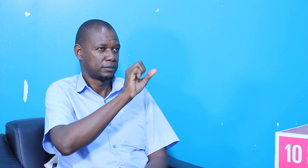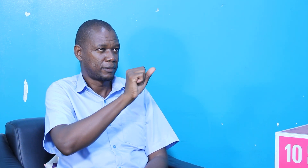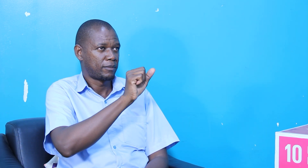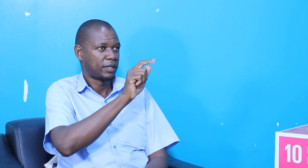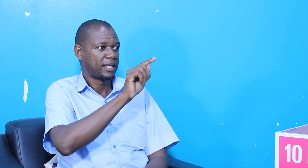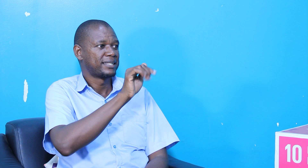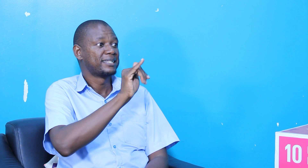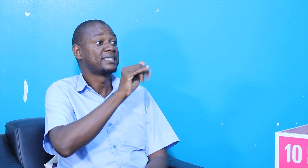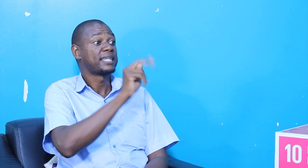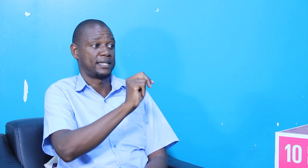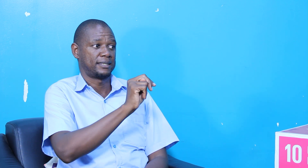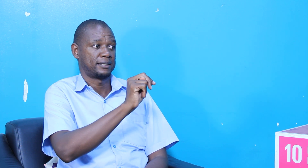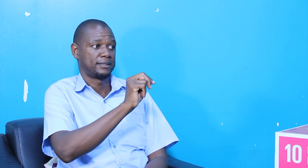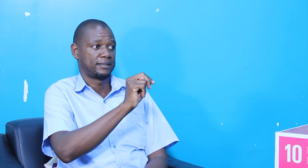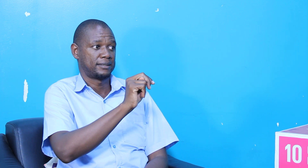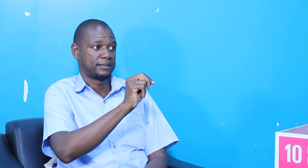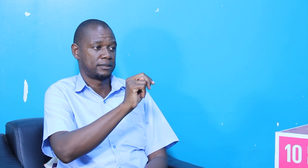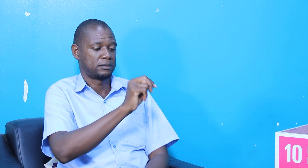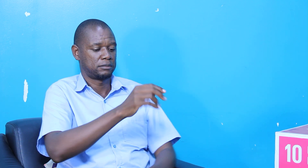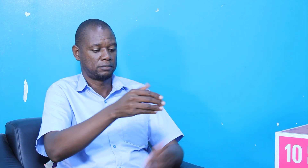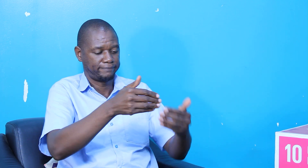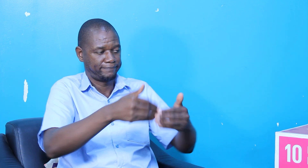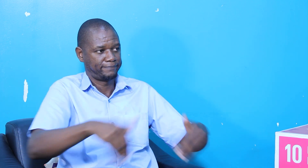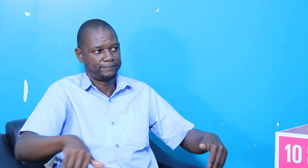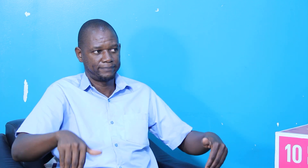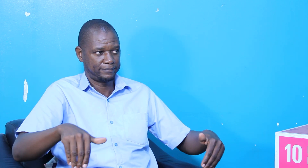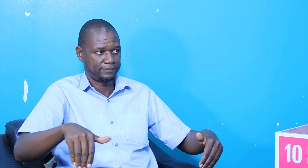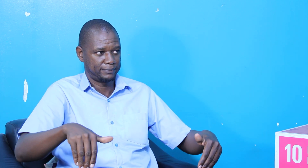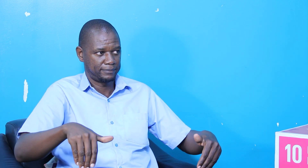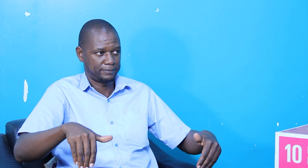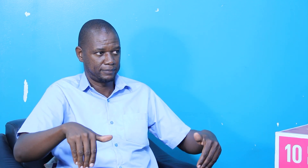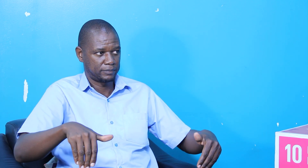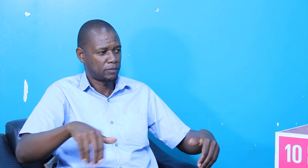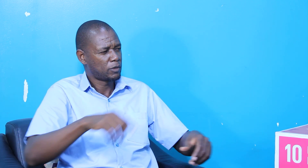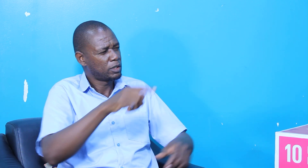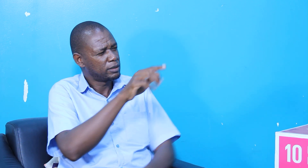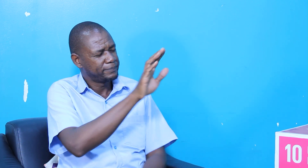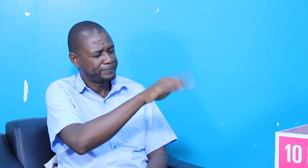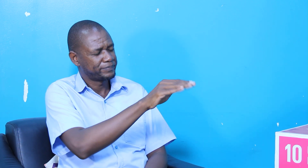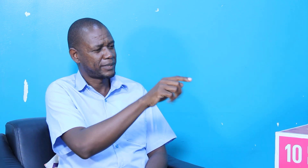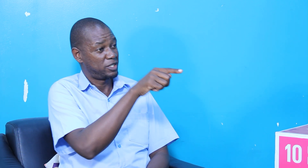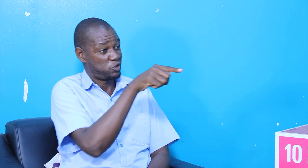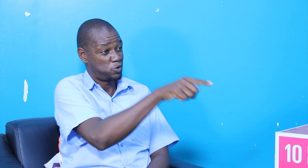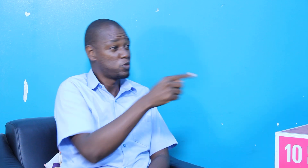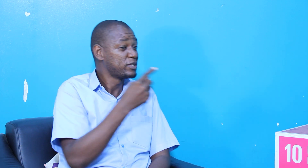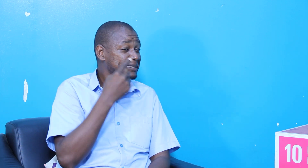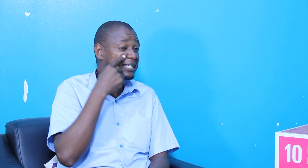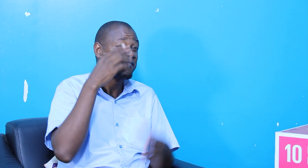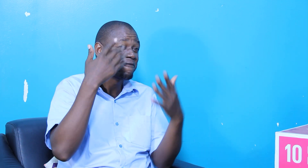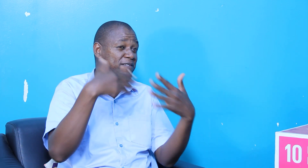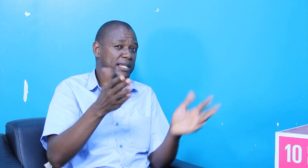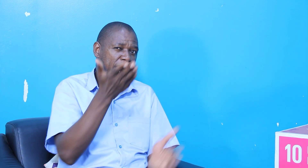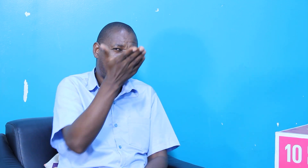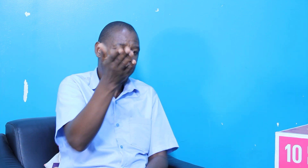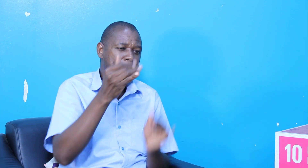sex with any person, you should abstain. Leave it totally, leave sex. So have